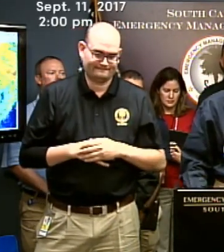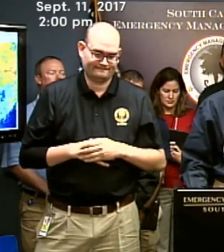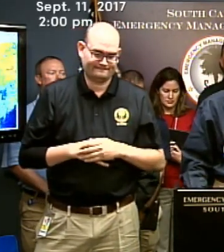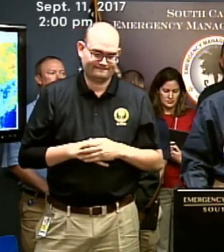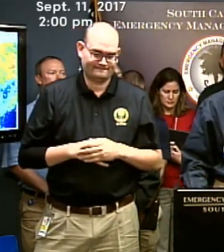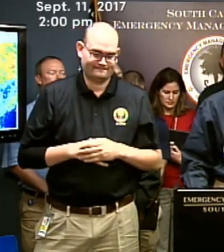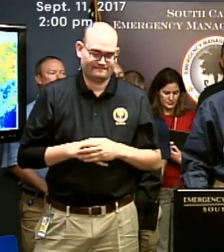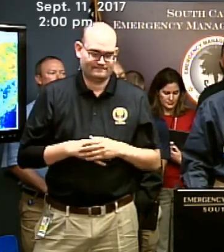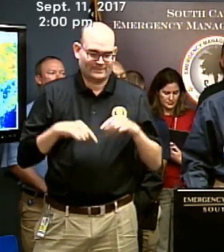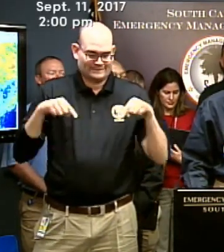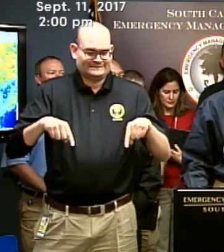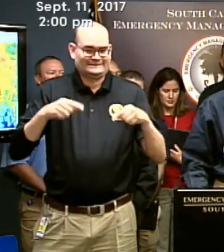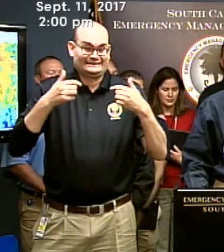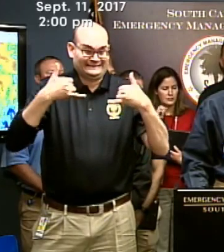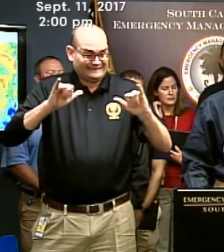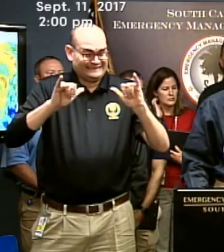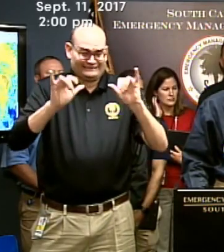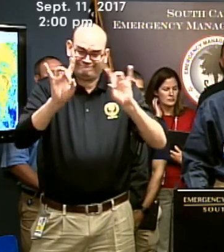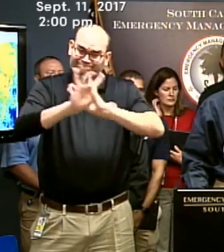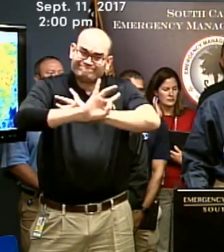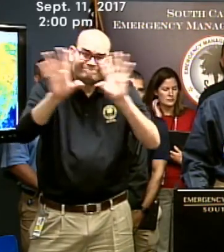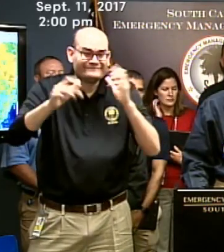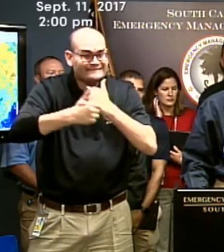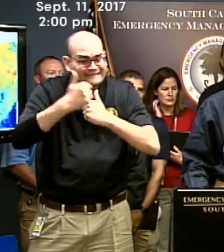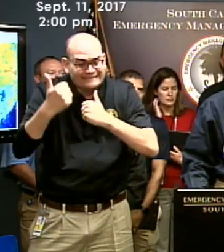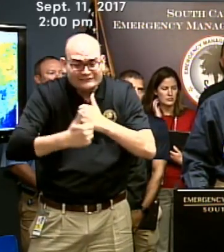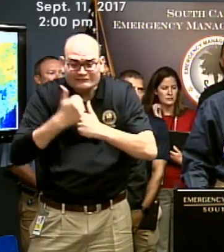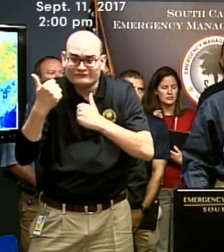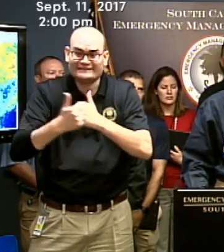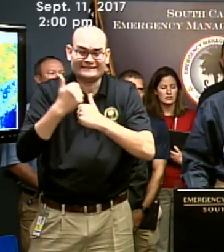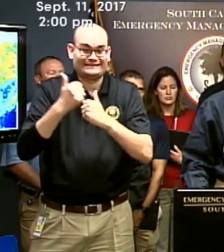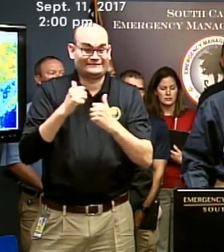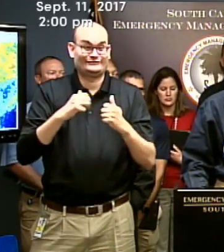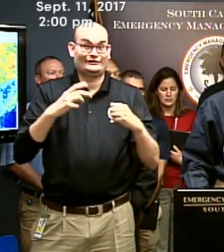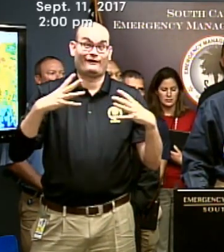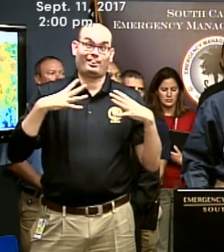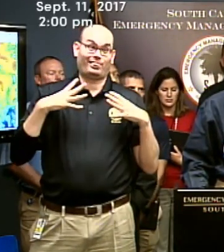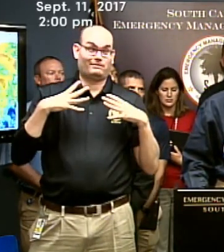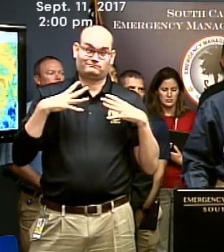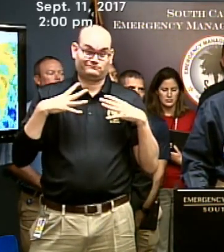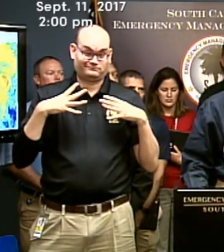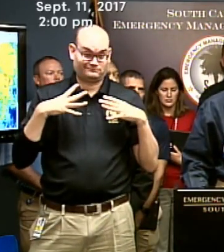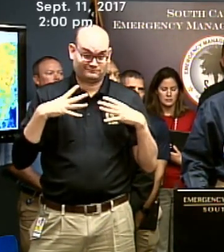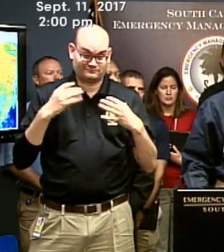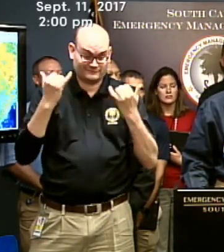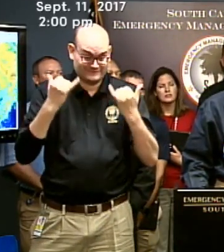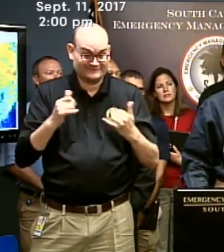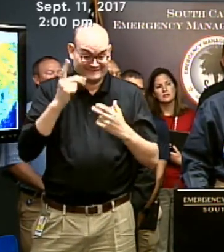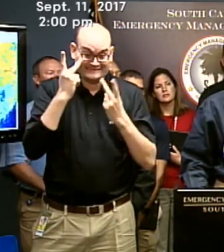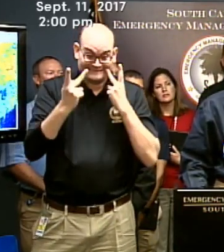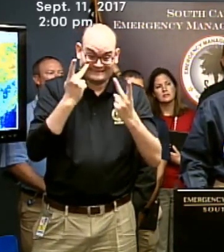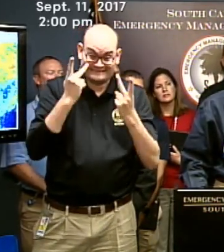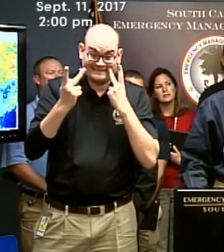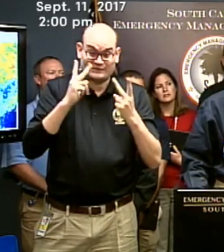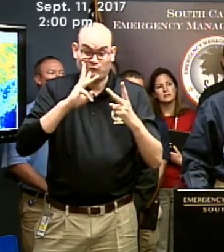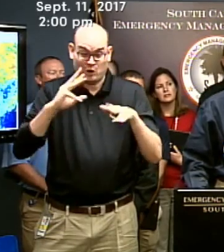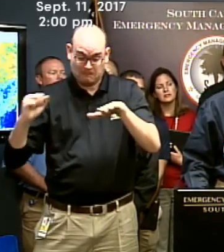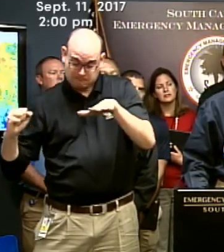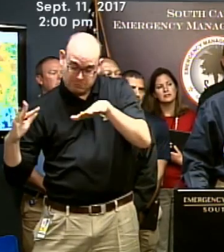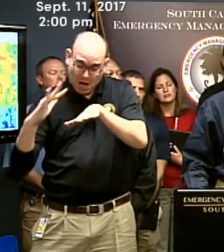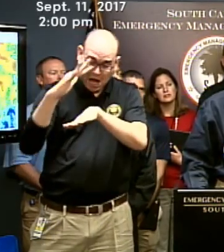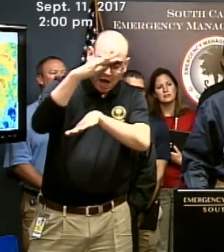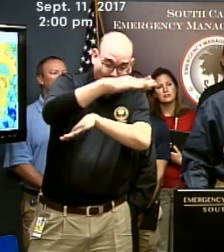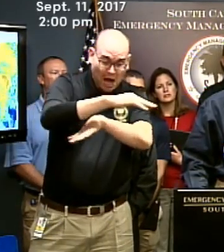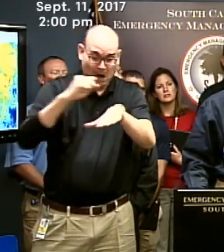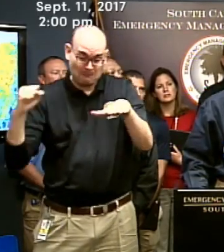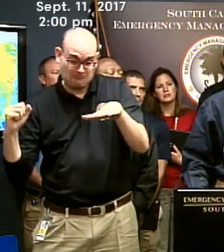a dangerous storm, and in the last few hours, we've seen the storm surge hit the coast at high tide, which makes